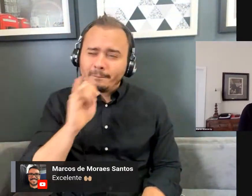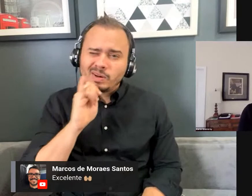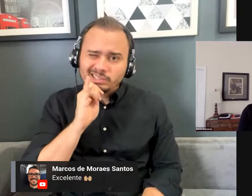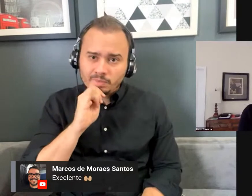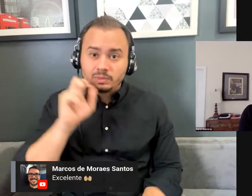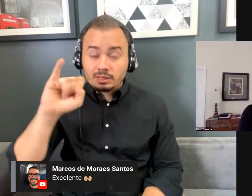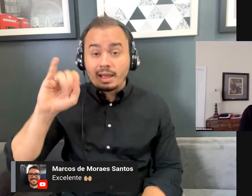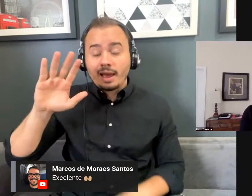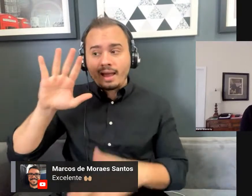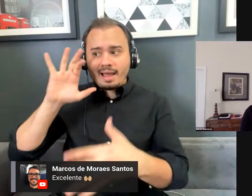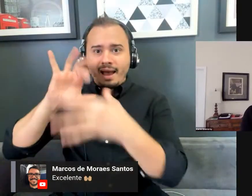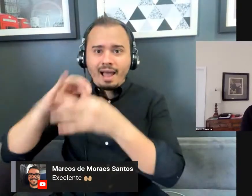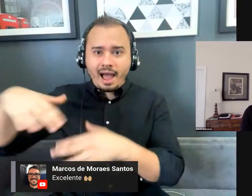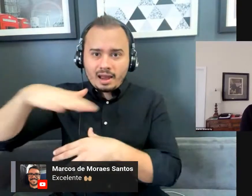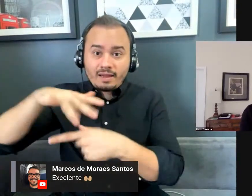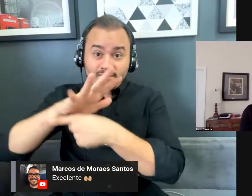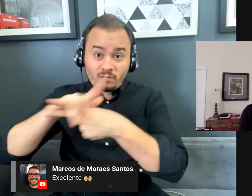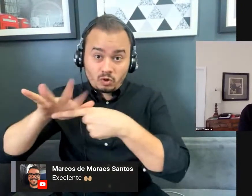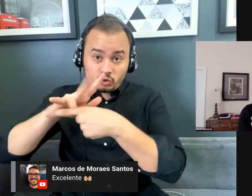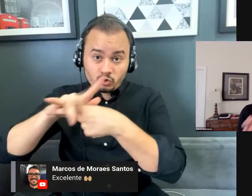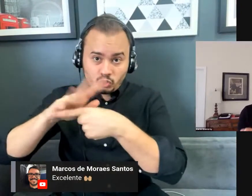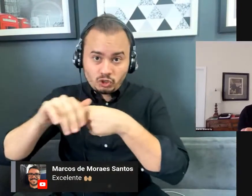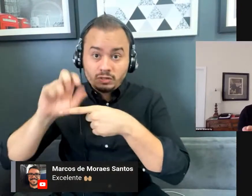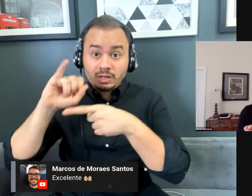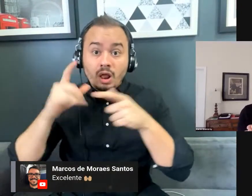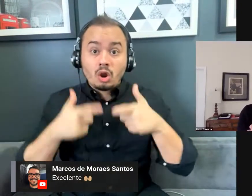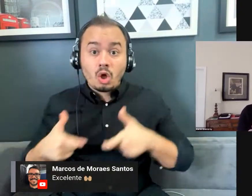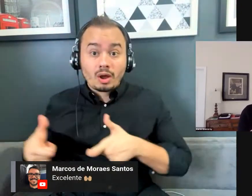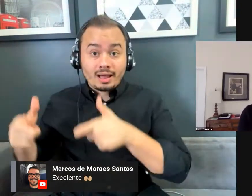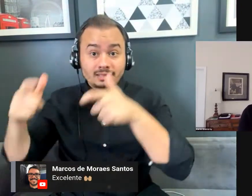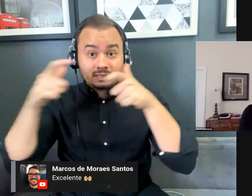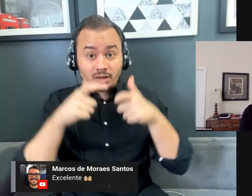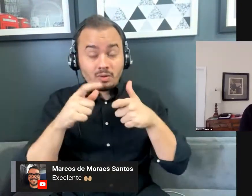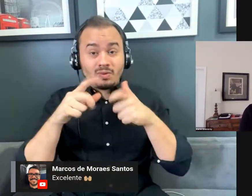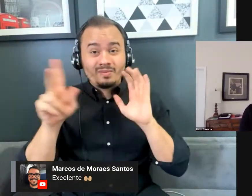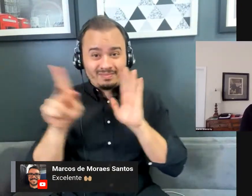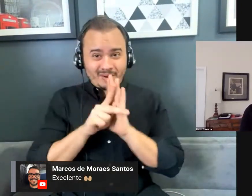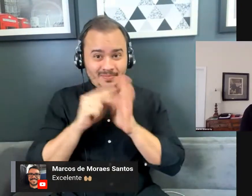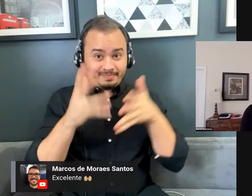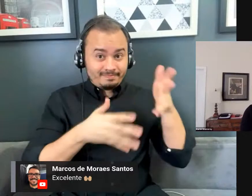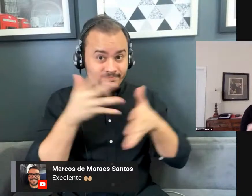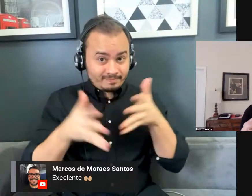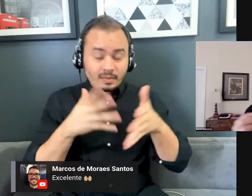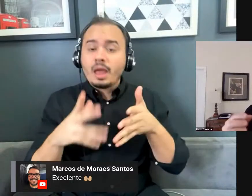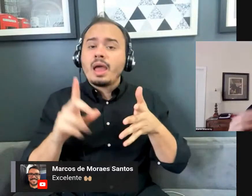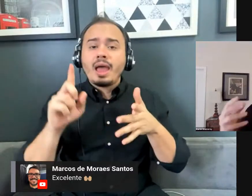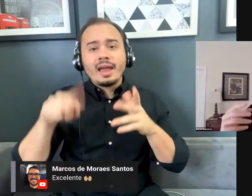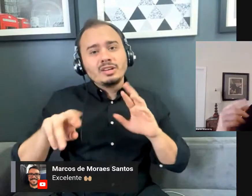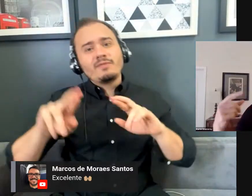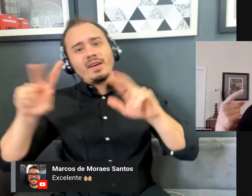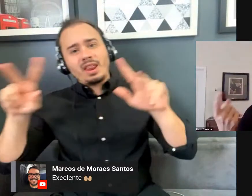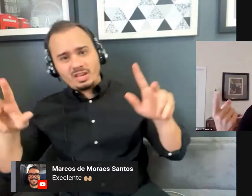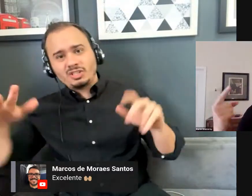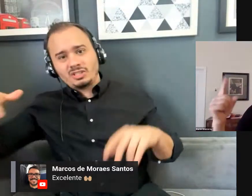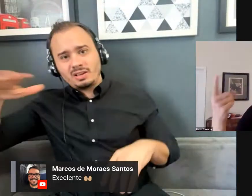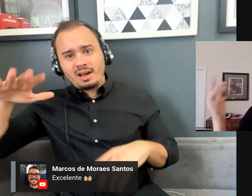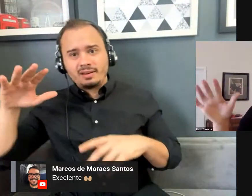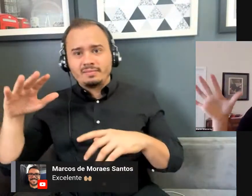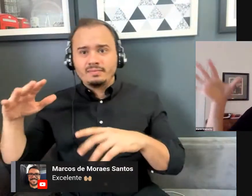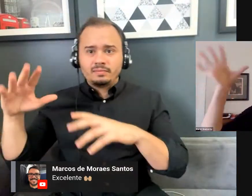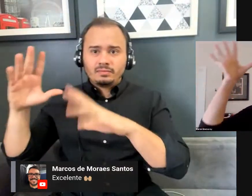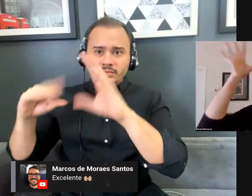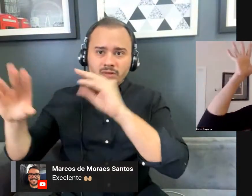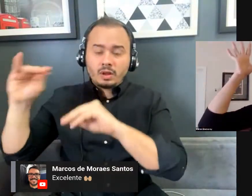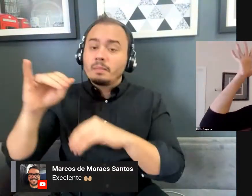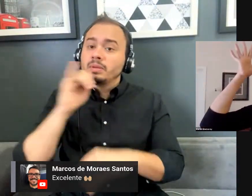the location in phonology, I think is very different. So breaking apart just the location of a